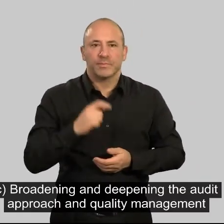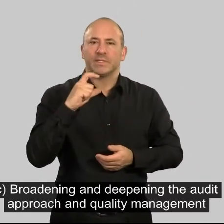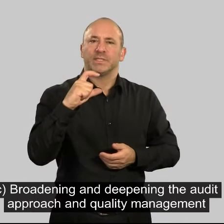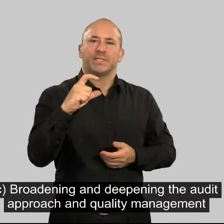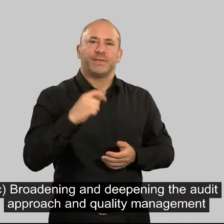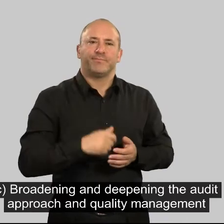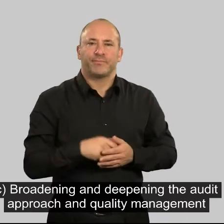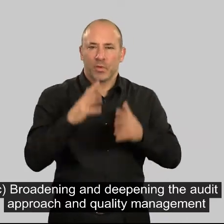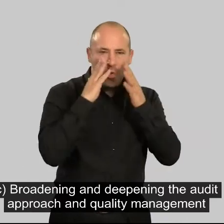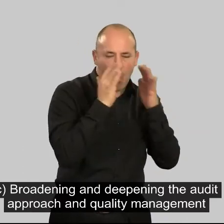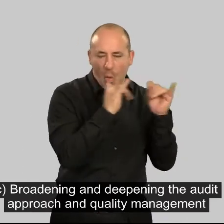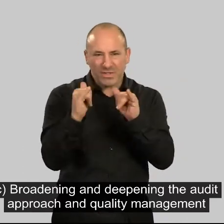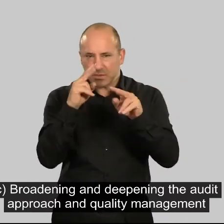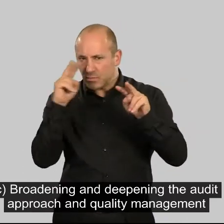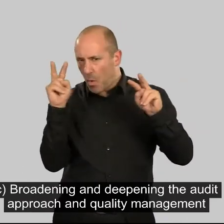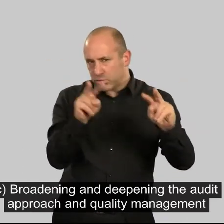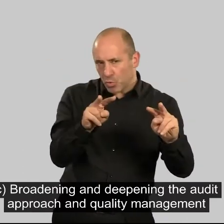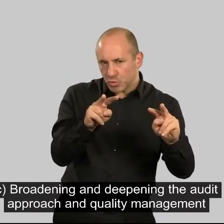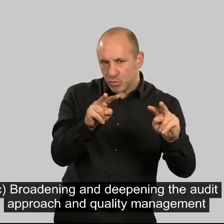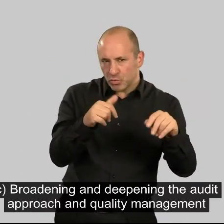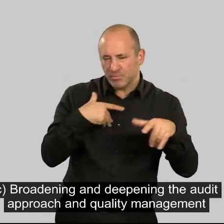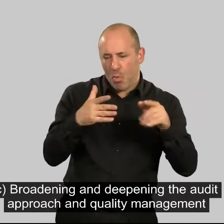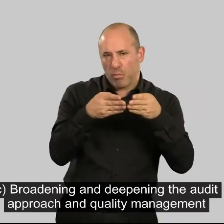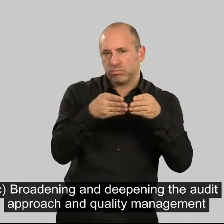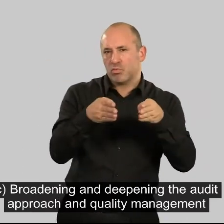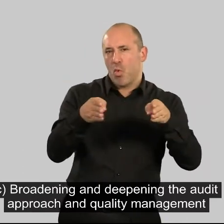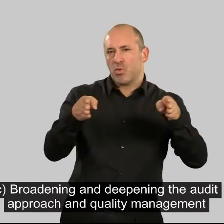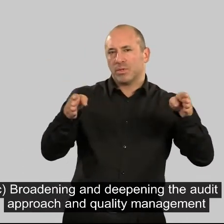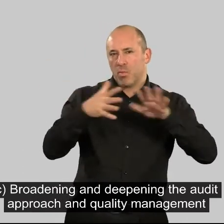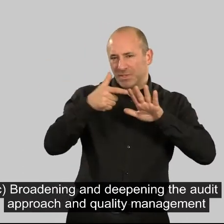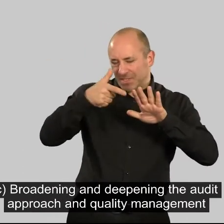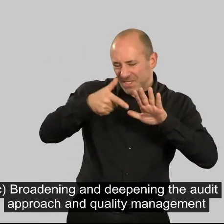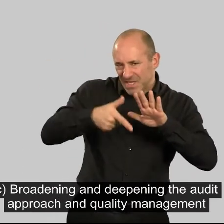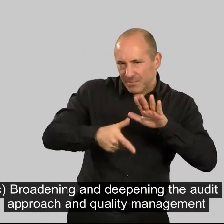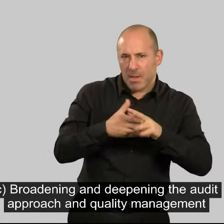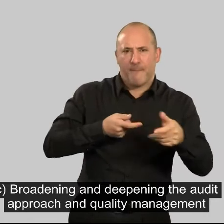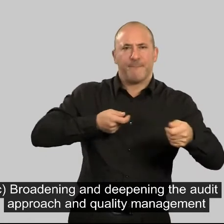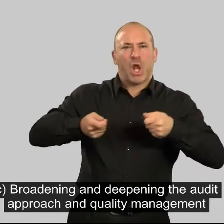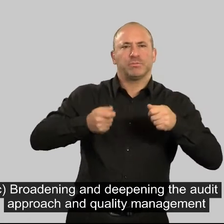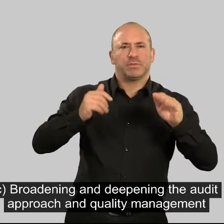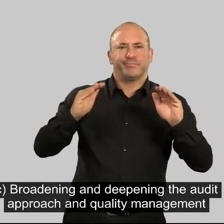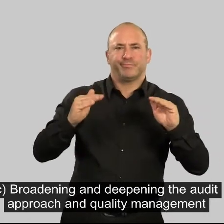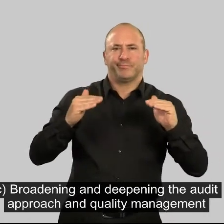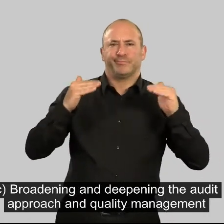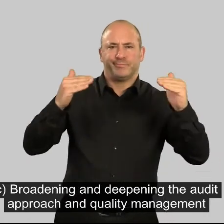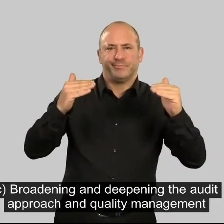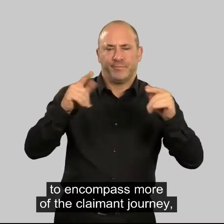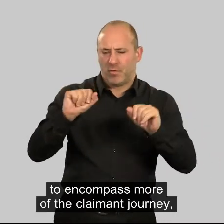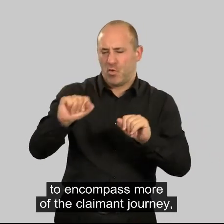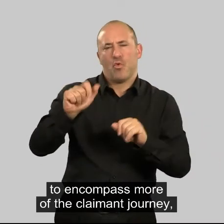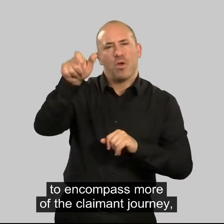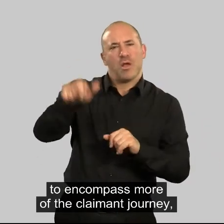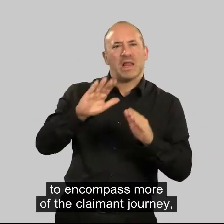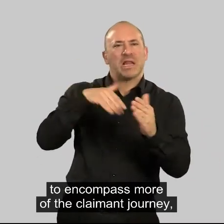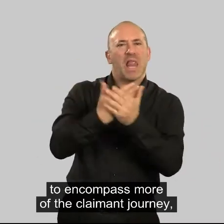C. Broadening and deepening the audit approach and quality management to